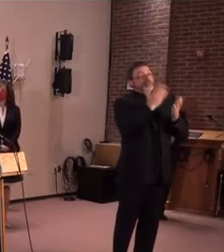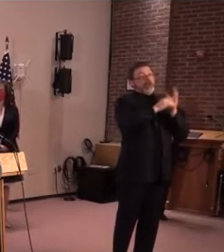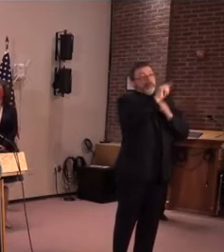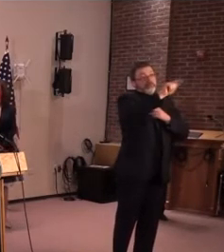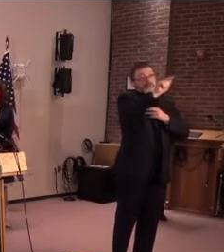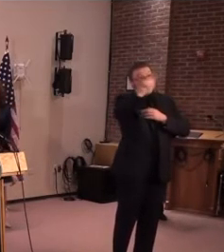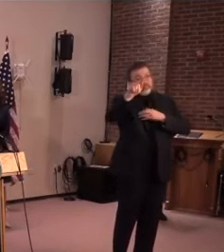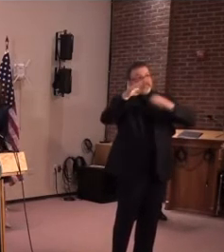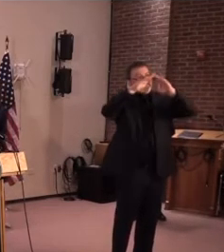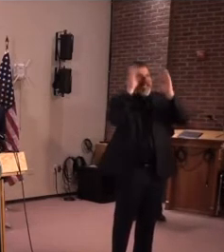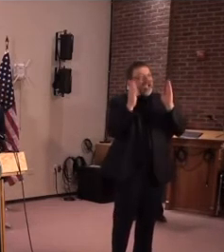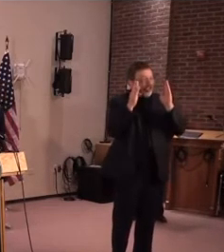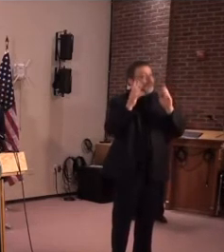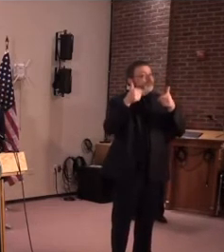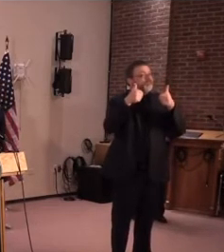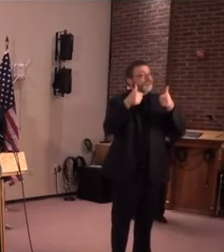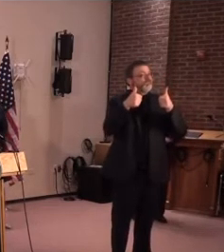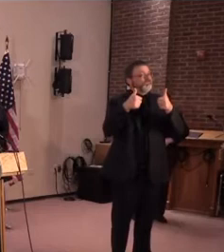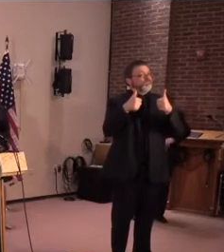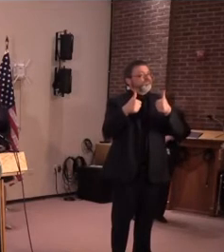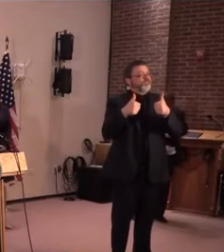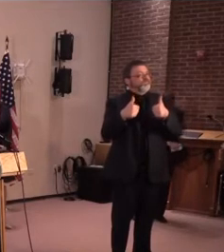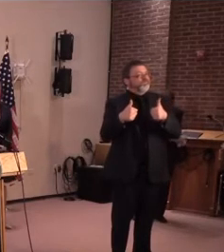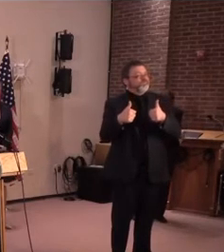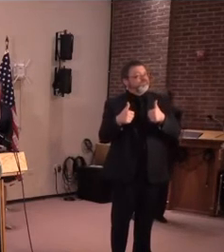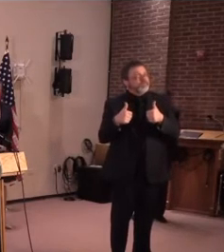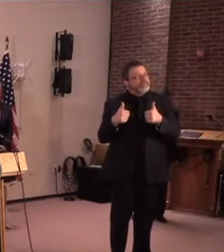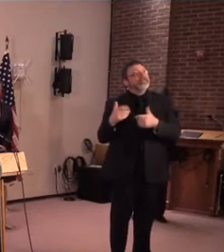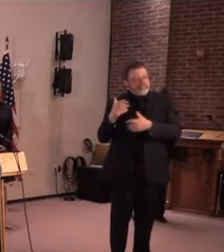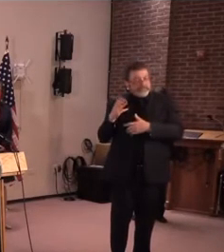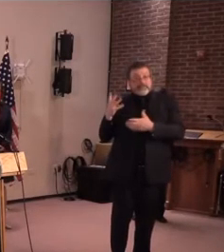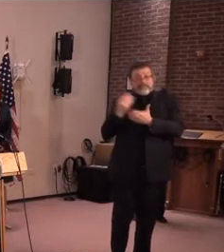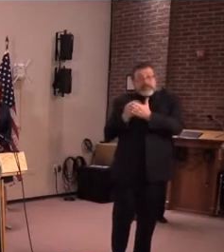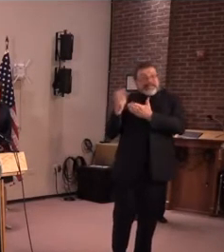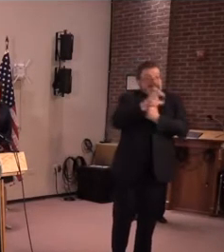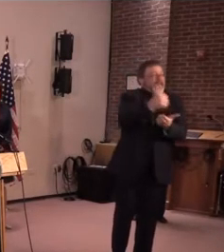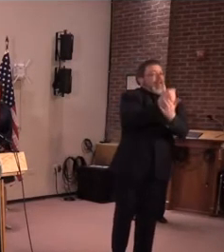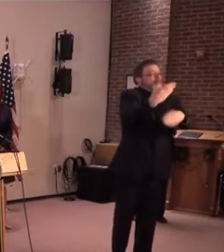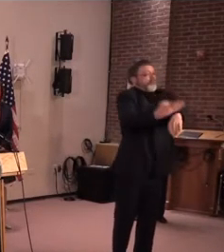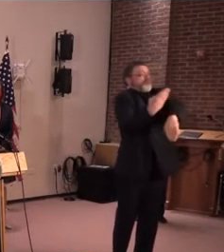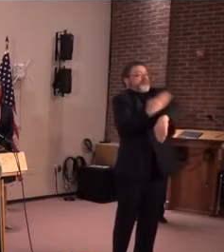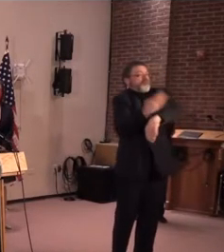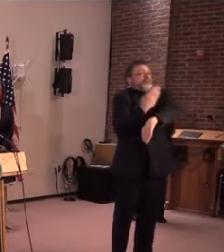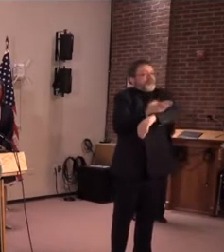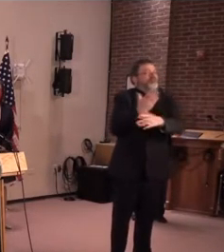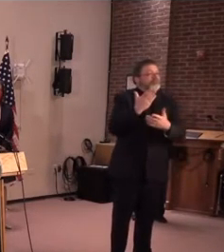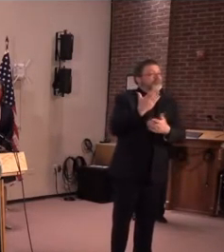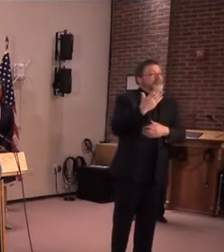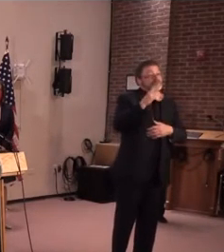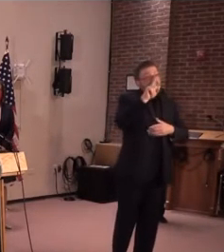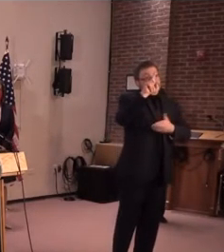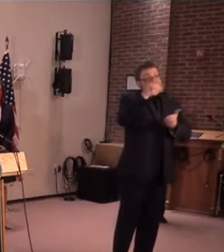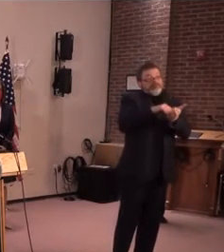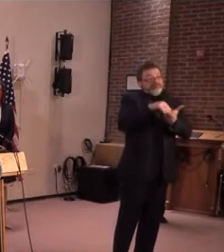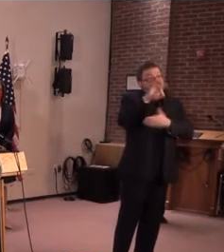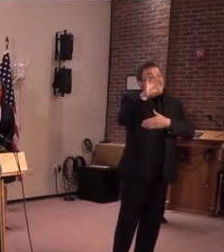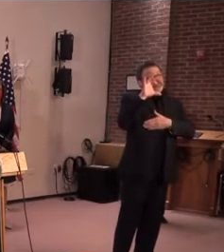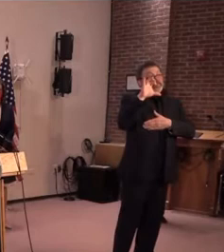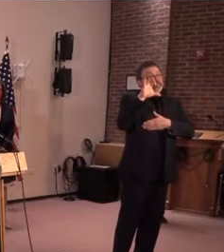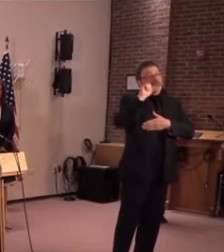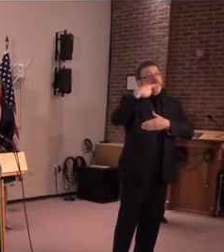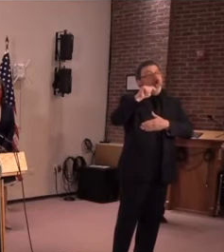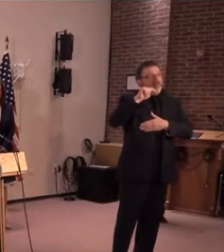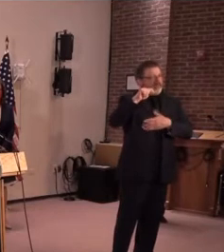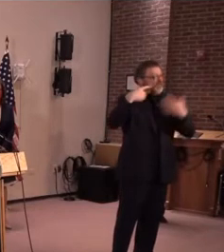roughly 19,000 units of substandard poor quality homes in need of reinvestment. By providing emergency $8